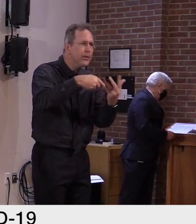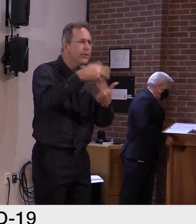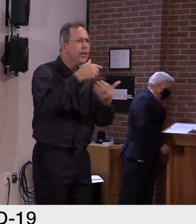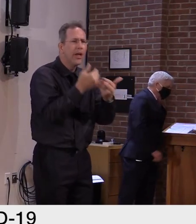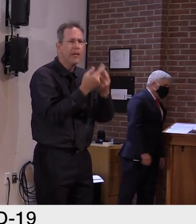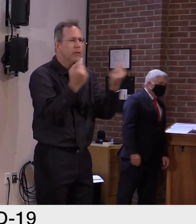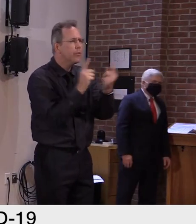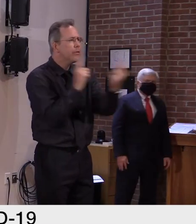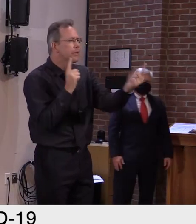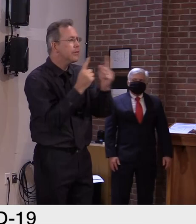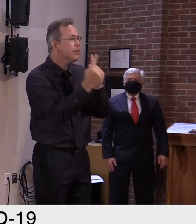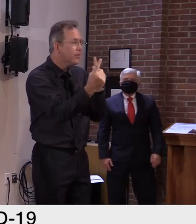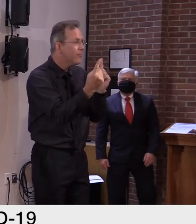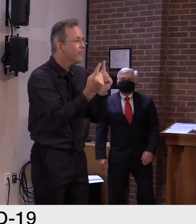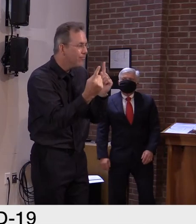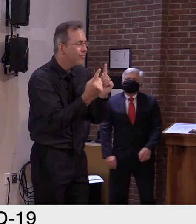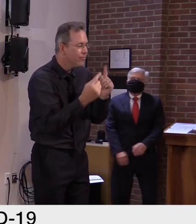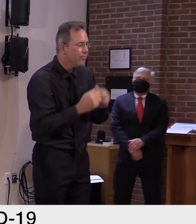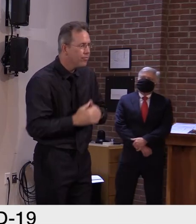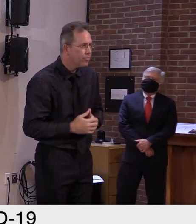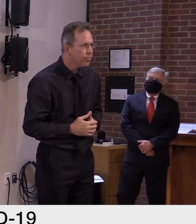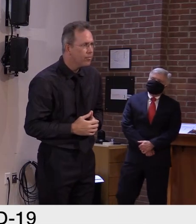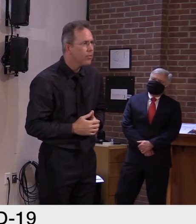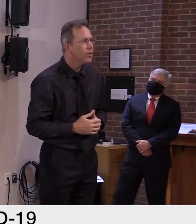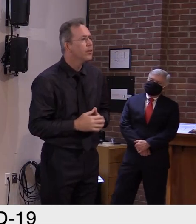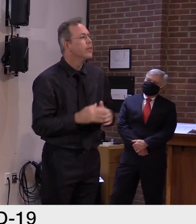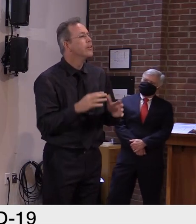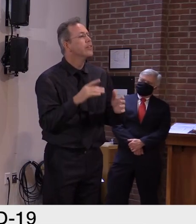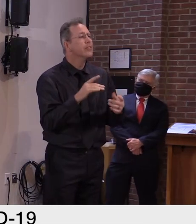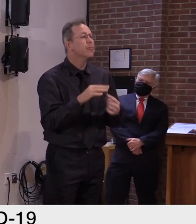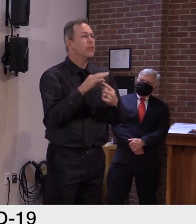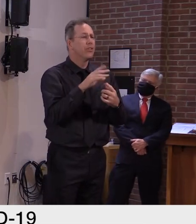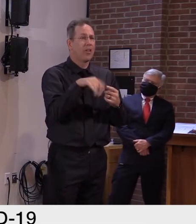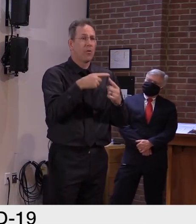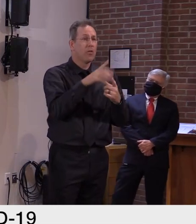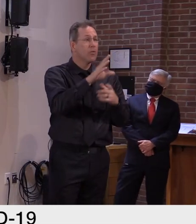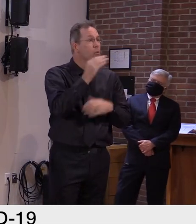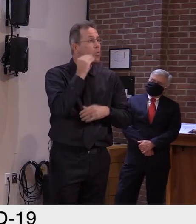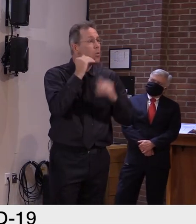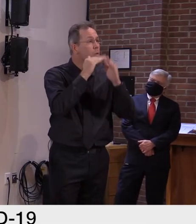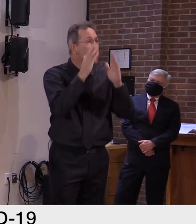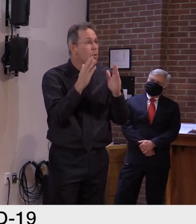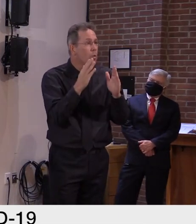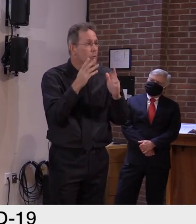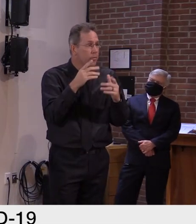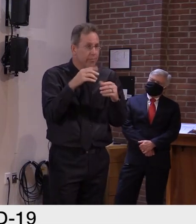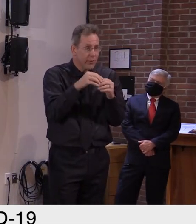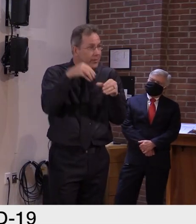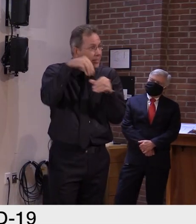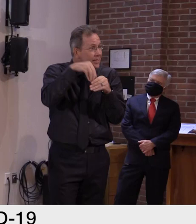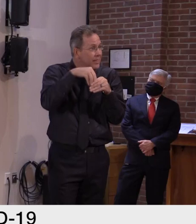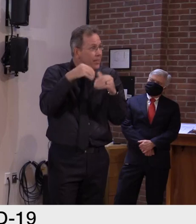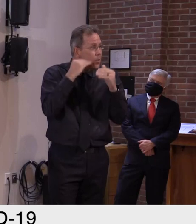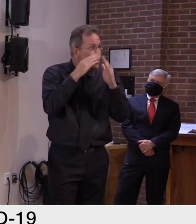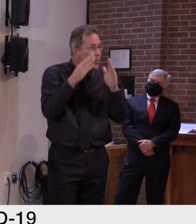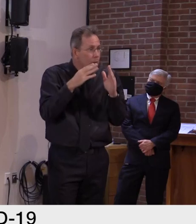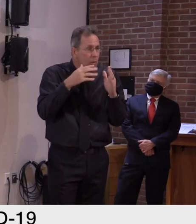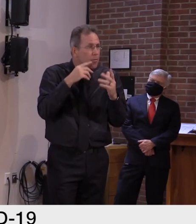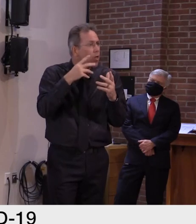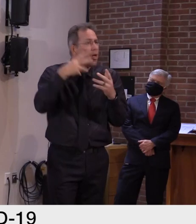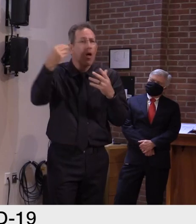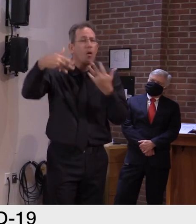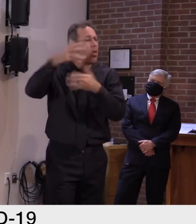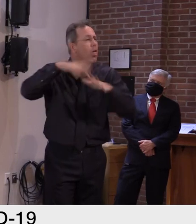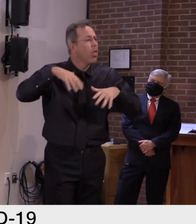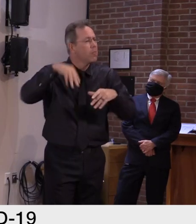So unless it's in your current household, you shouldn't interact with anyone. You shouldn't interact with your